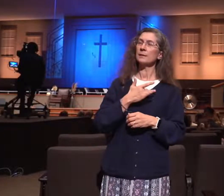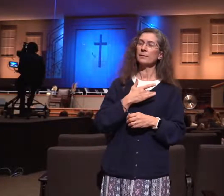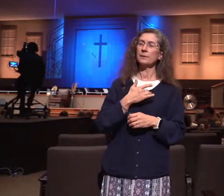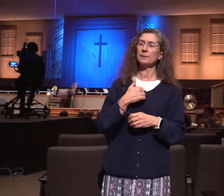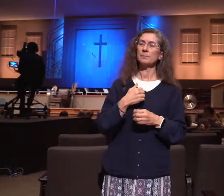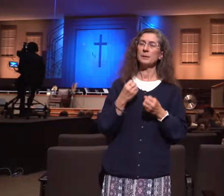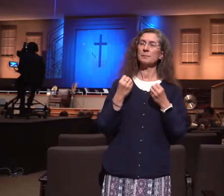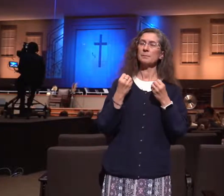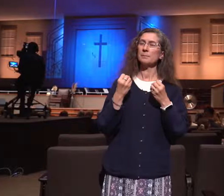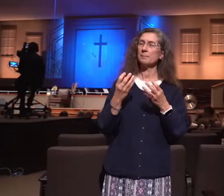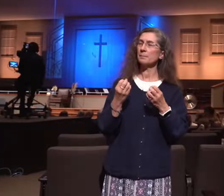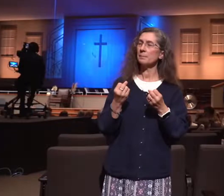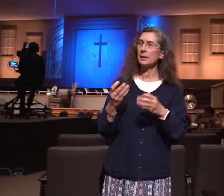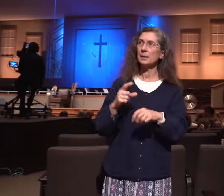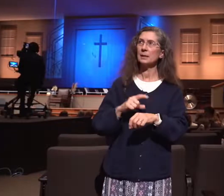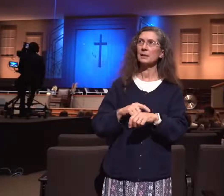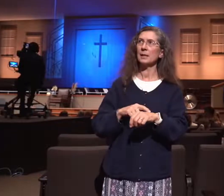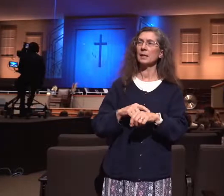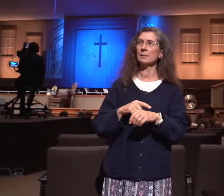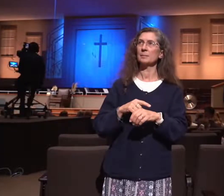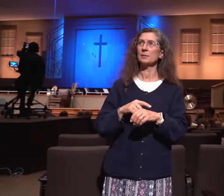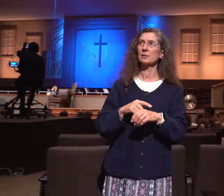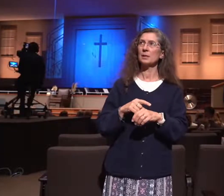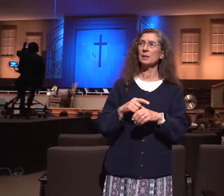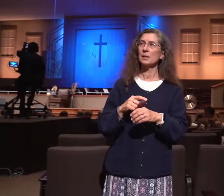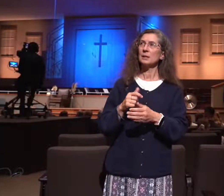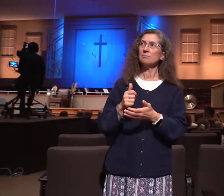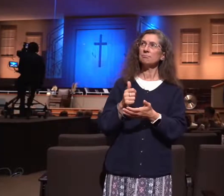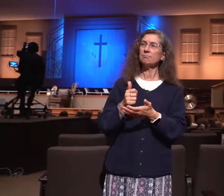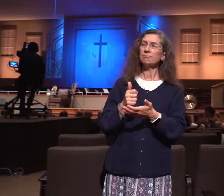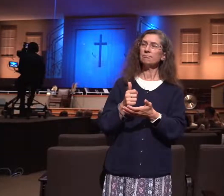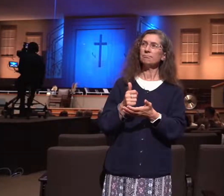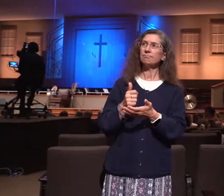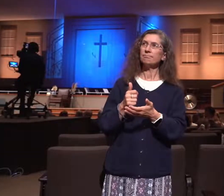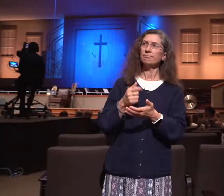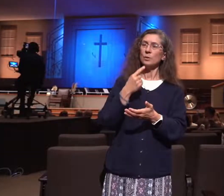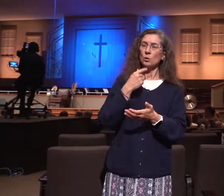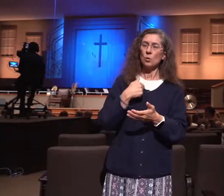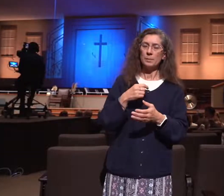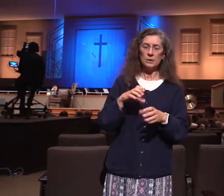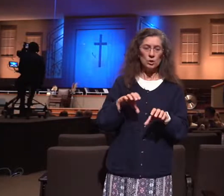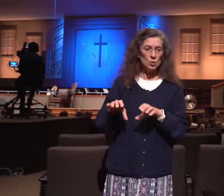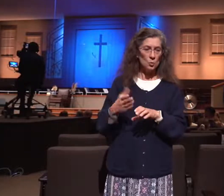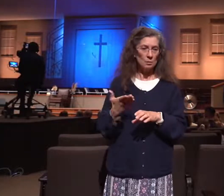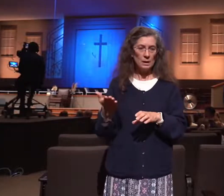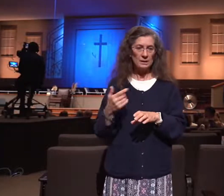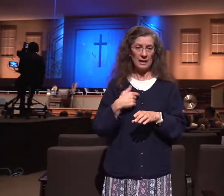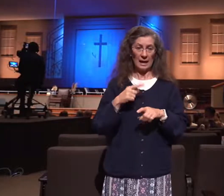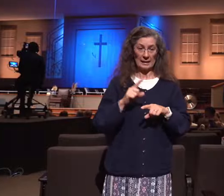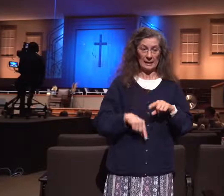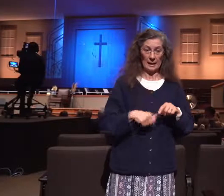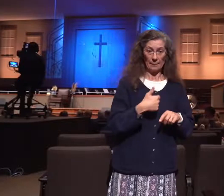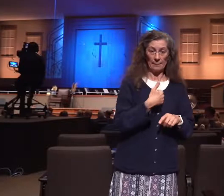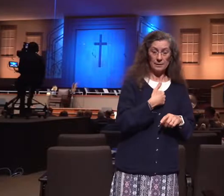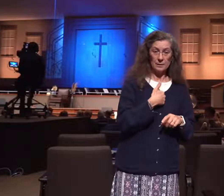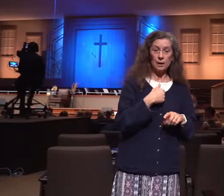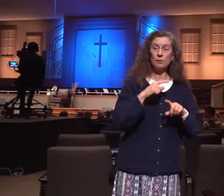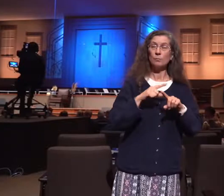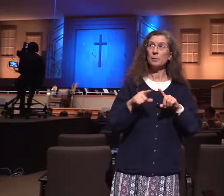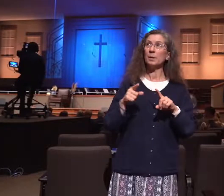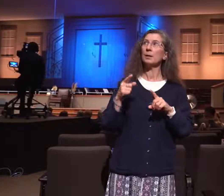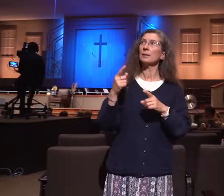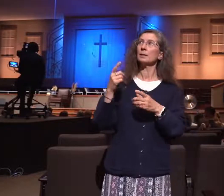that I was not capable of doing. But I did it. And guess what? Every